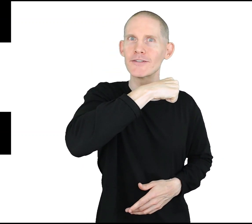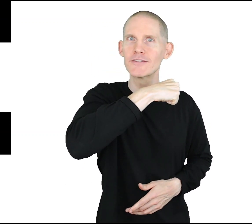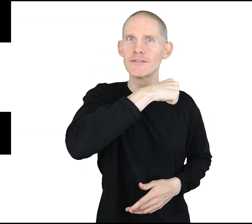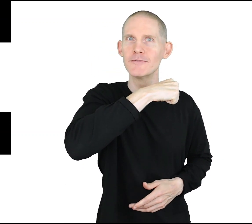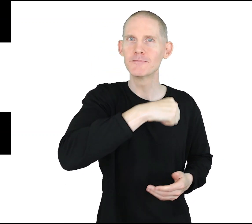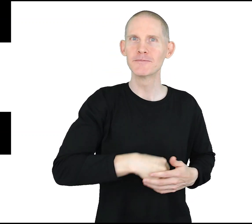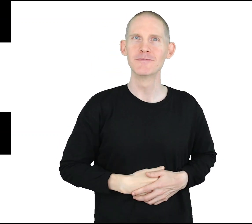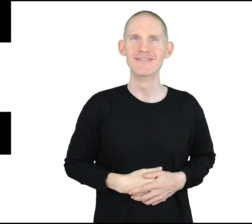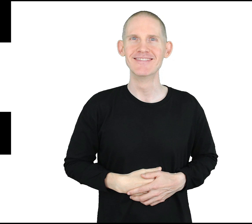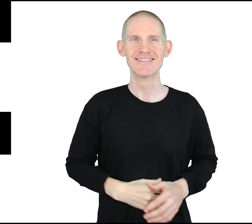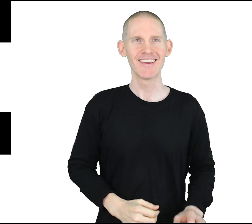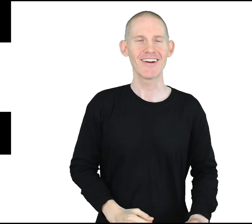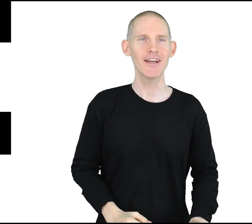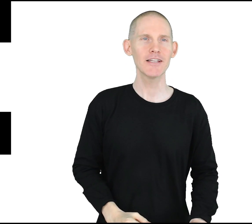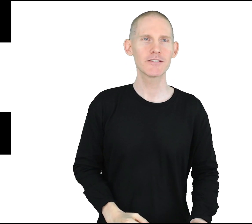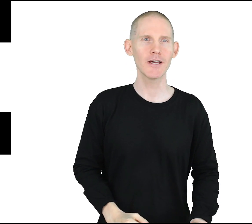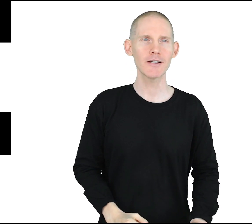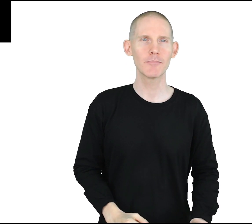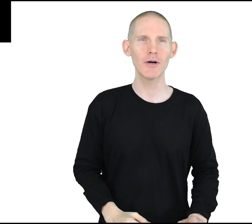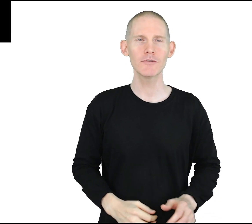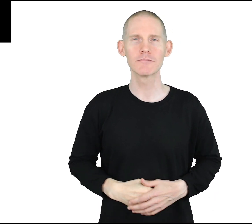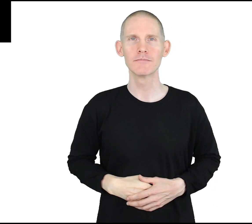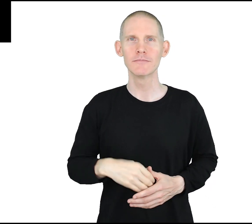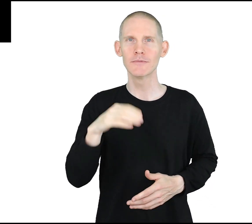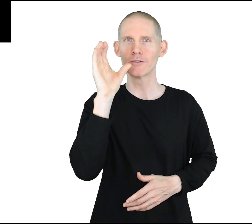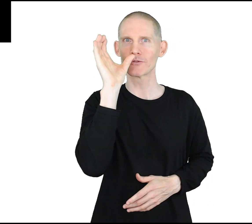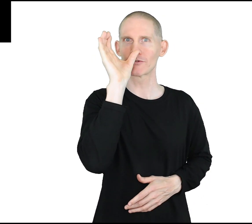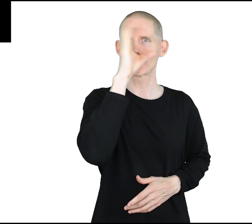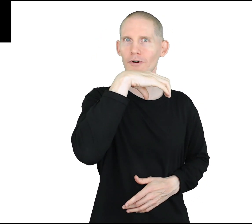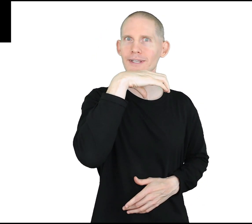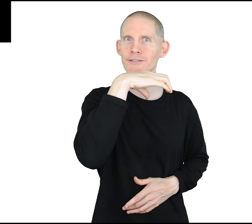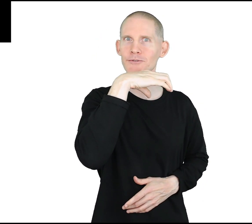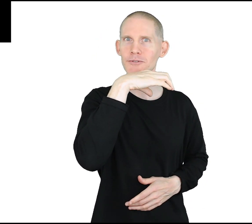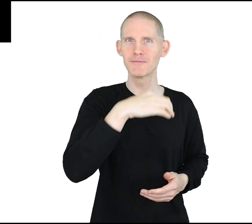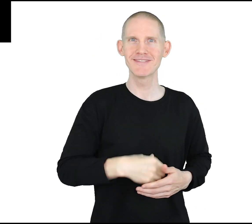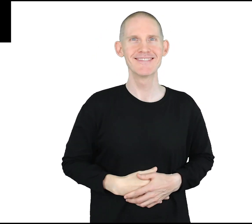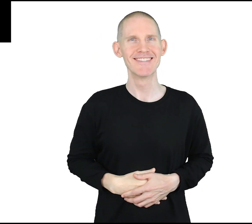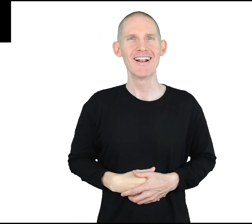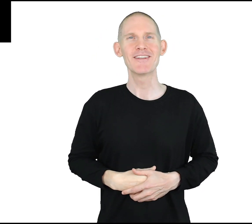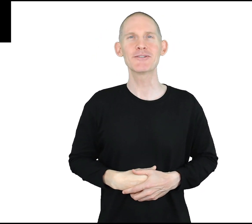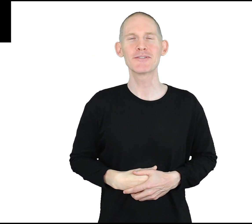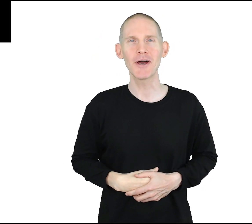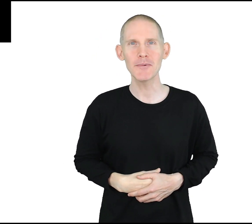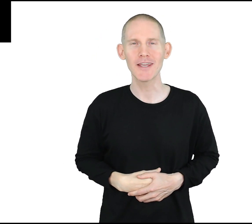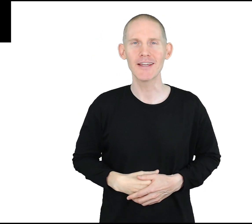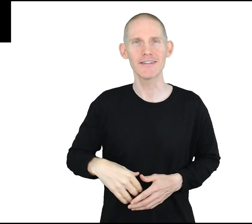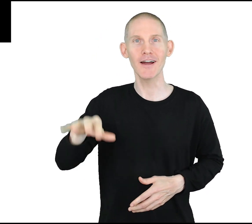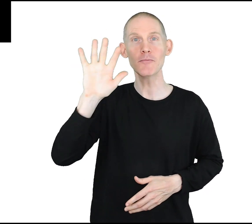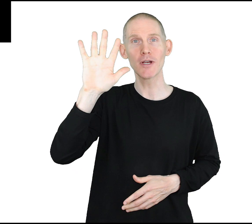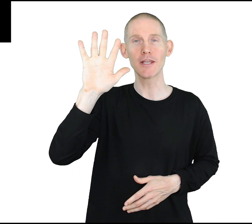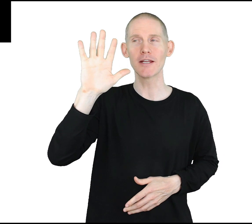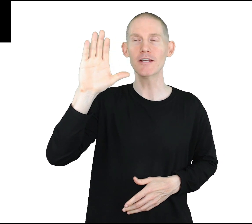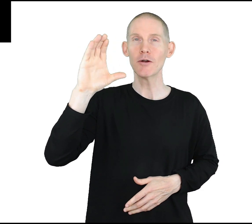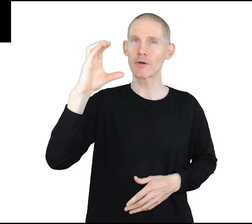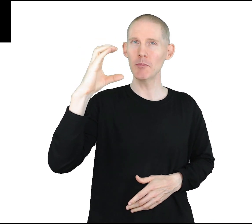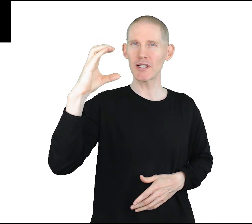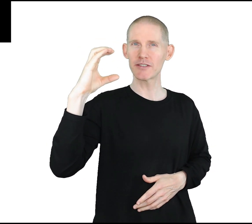guess. All right, let's talk about strange. Use your dominant hand. I'm right-handed. We're going to make a